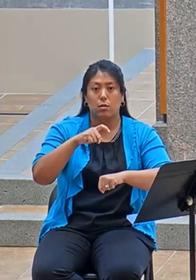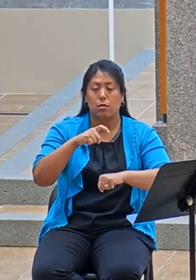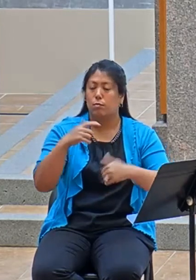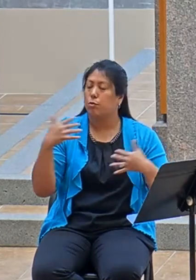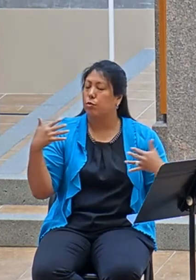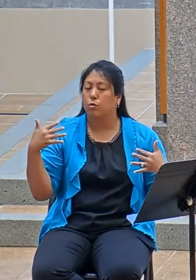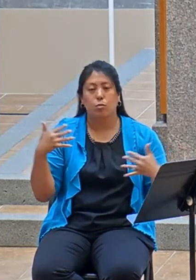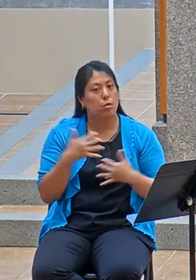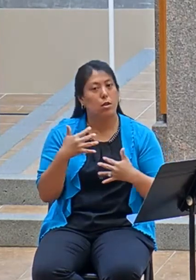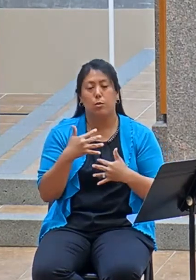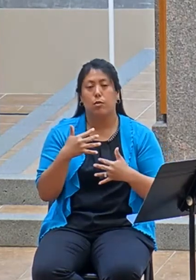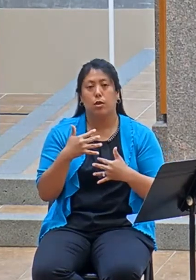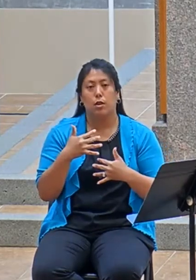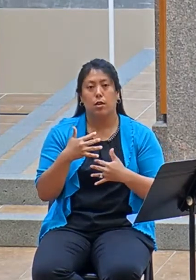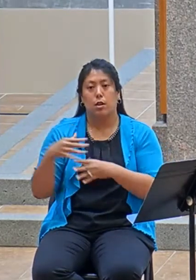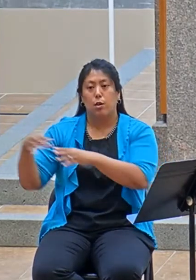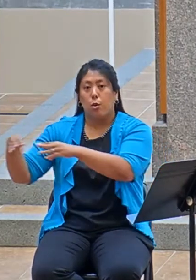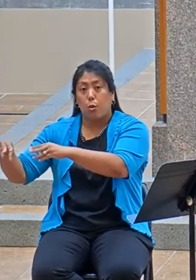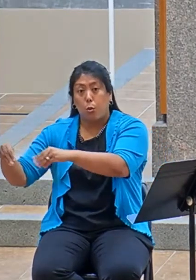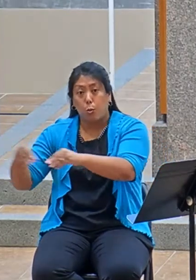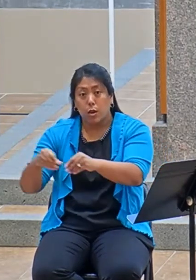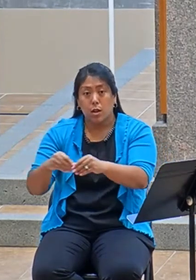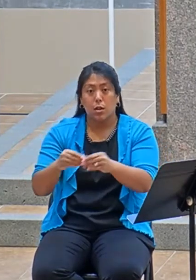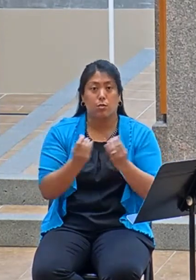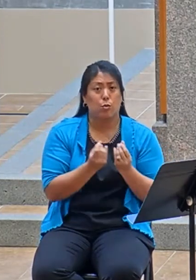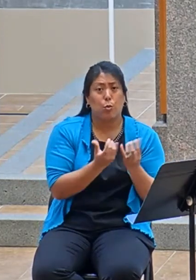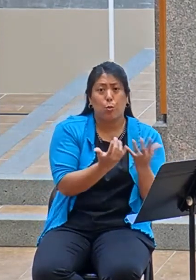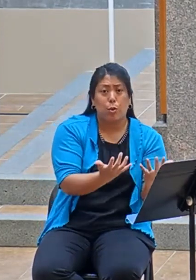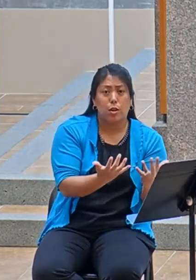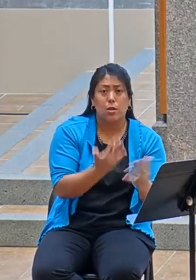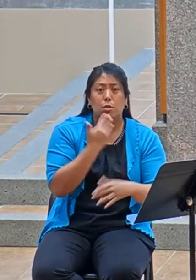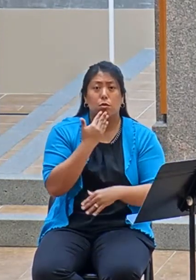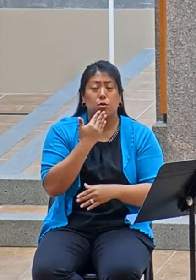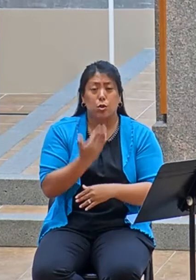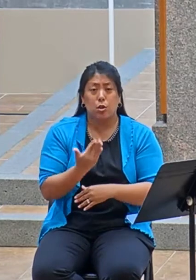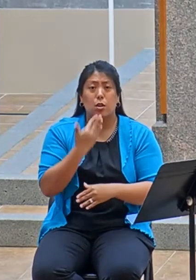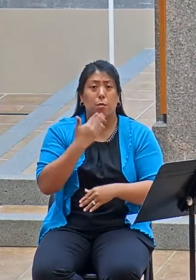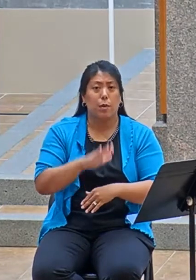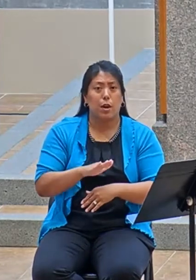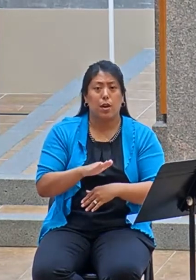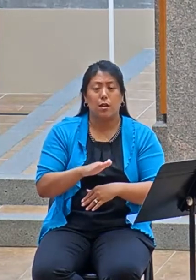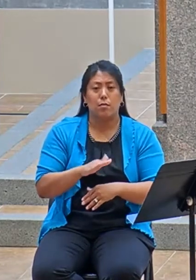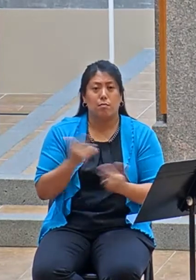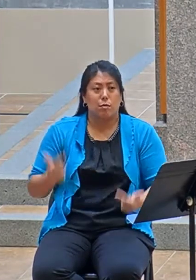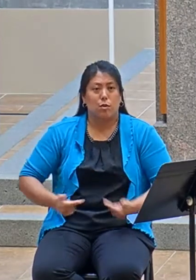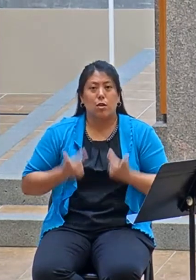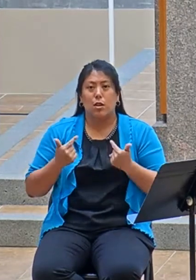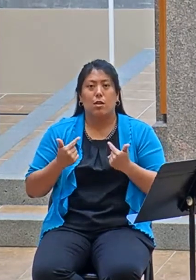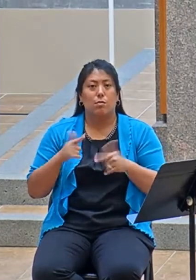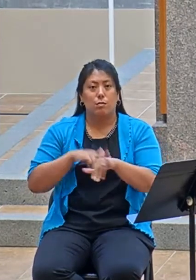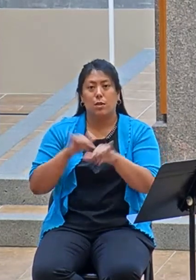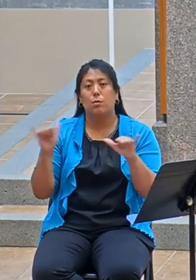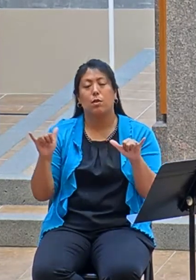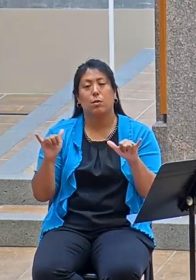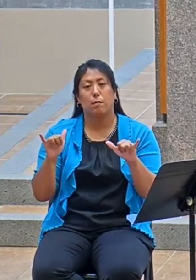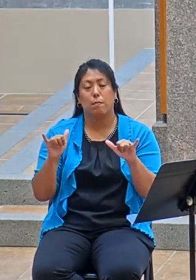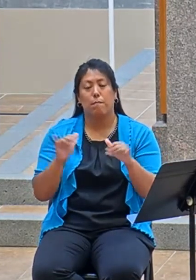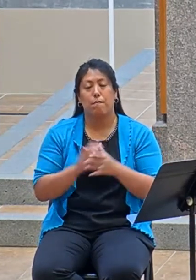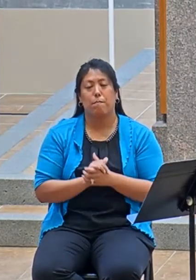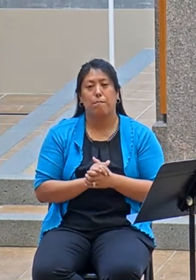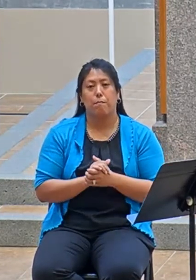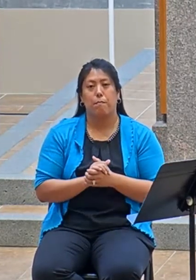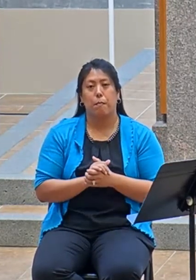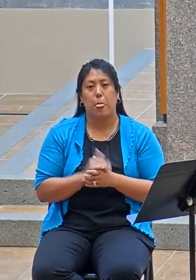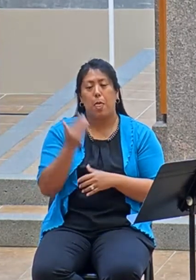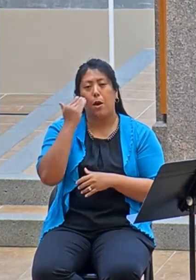afraid. Weeds, good, evil exist side by side. When the